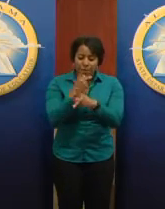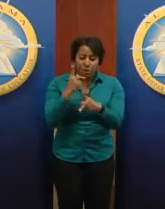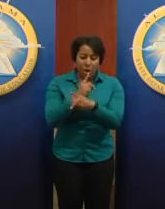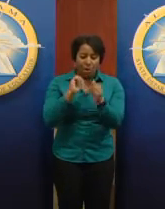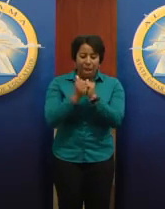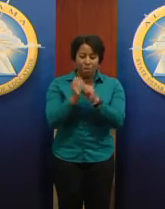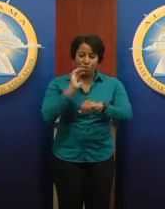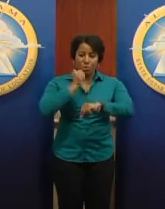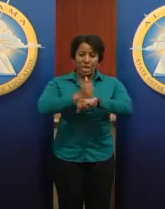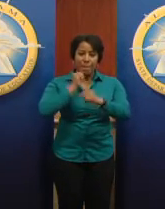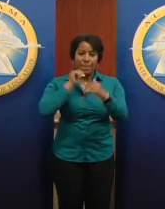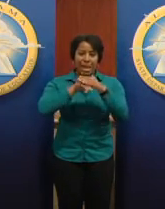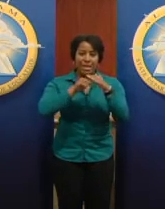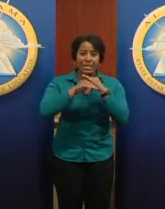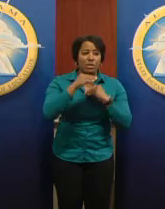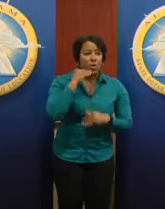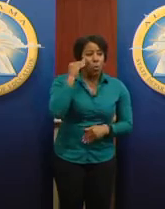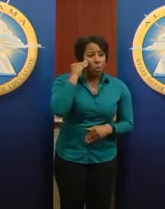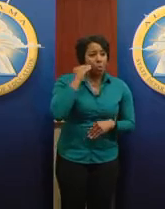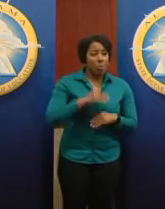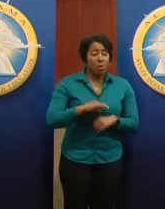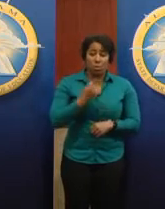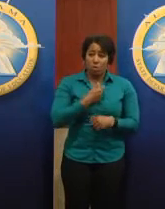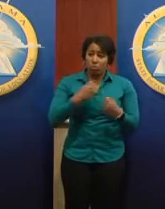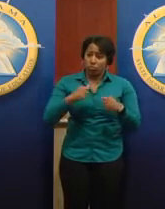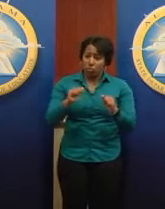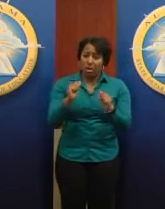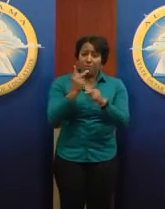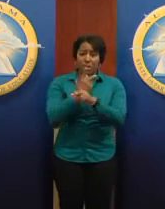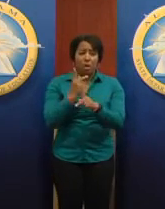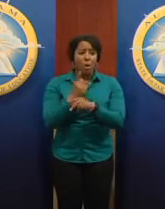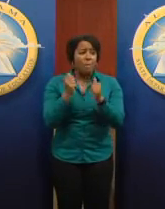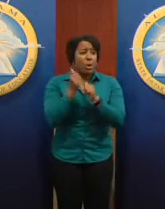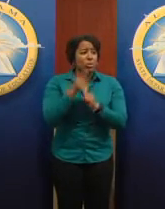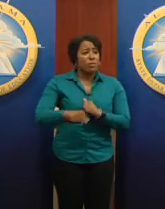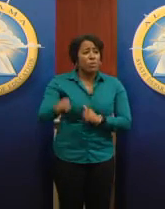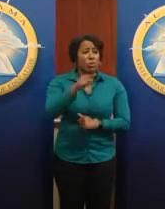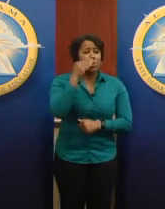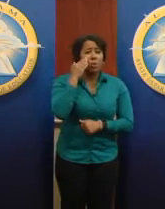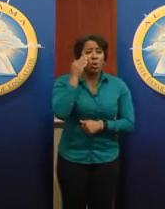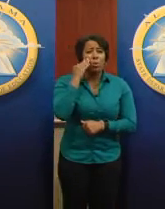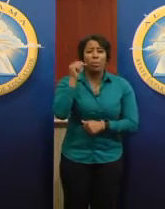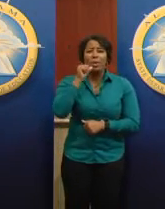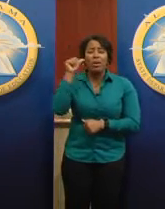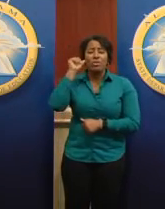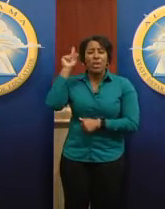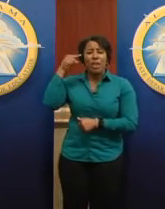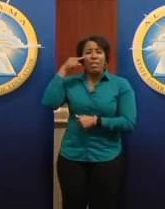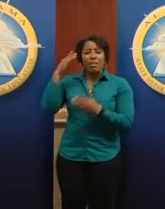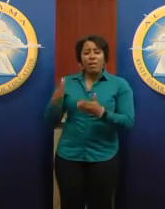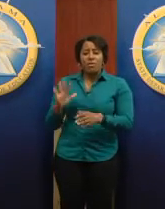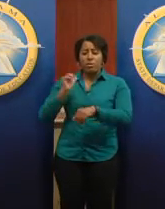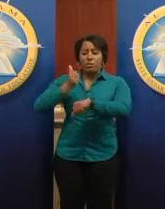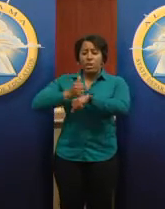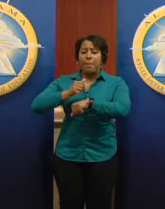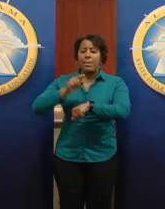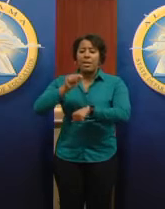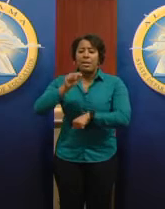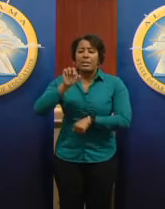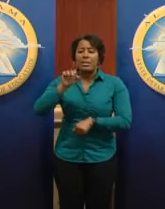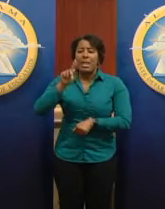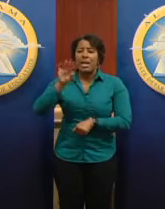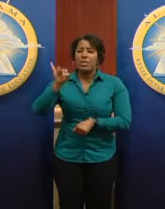home. And we're doing that. Many people know, most of you in the room know, the governor yesterday rolled out a task force